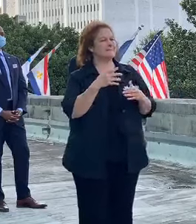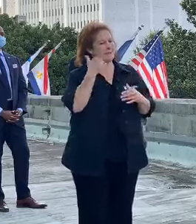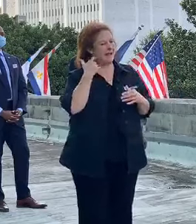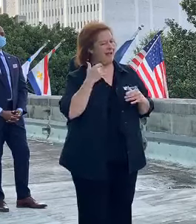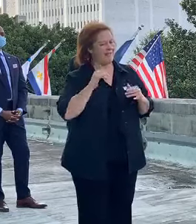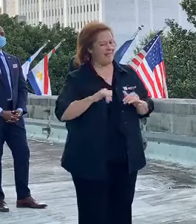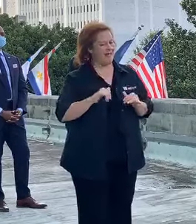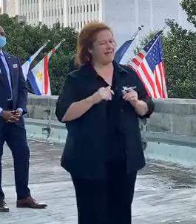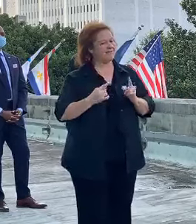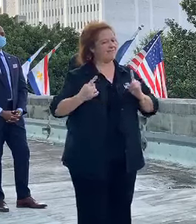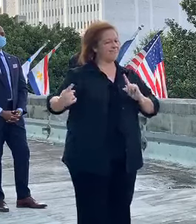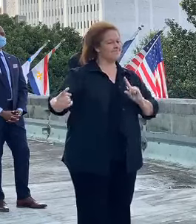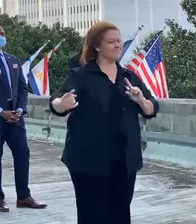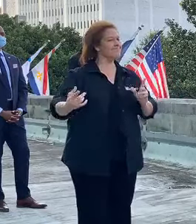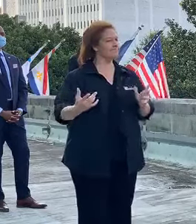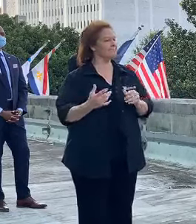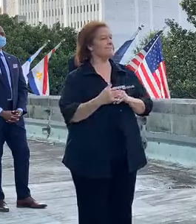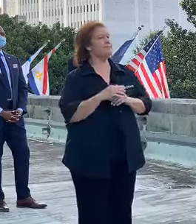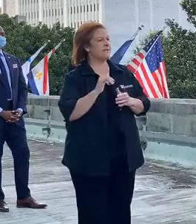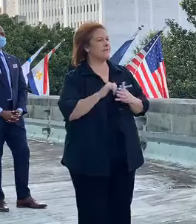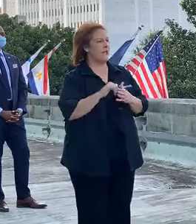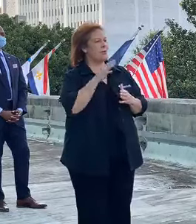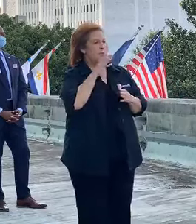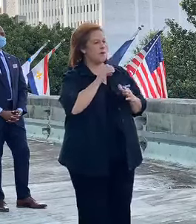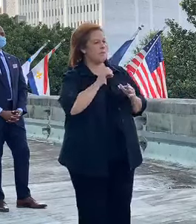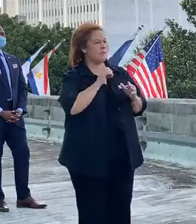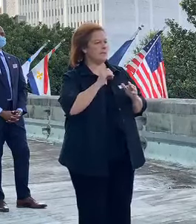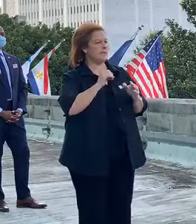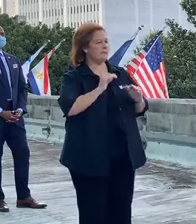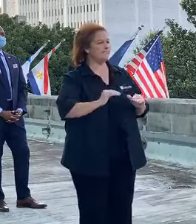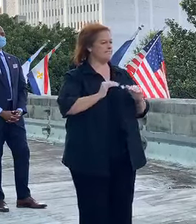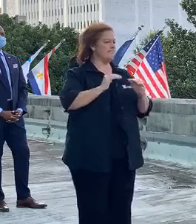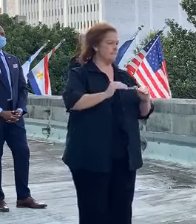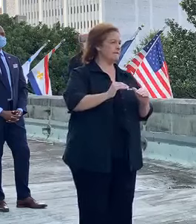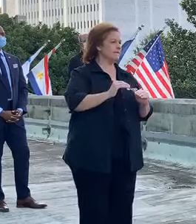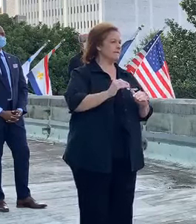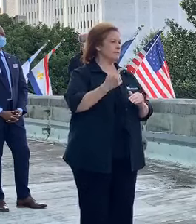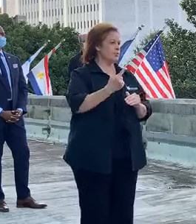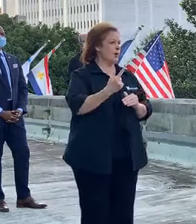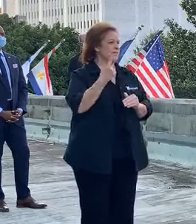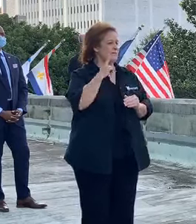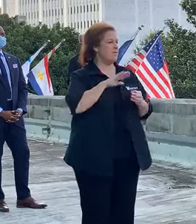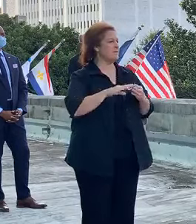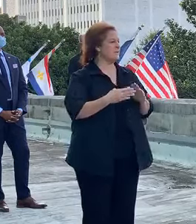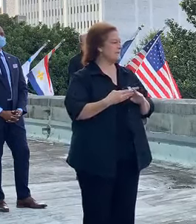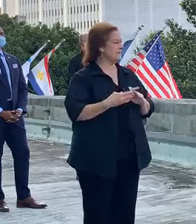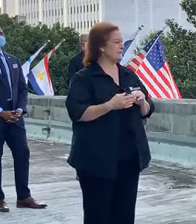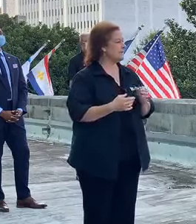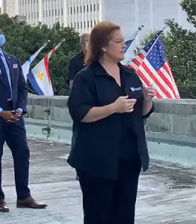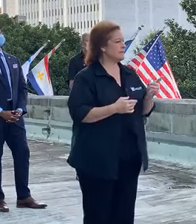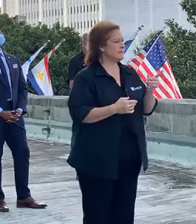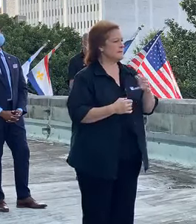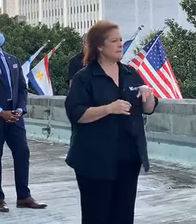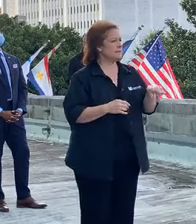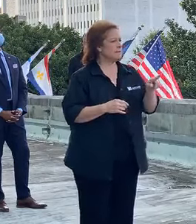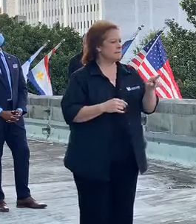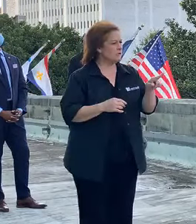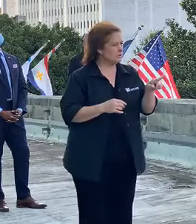but those will be embedded in the first phase of reopening the city. The advocate?